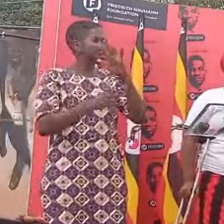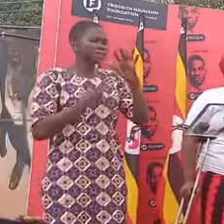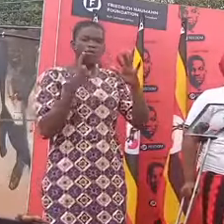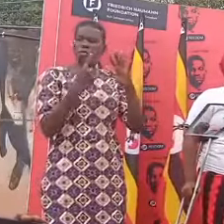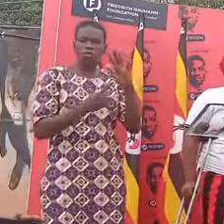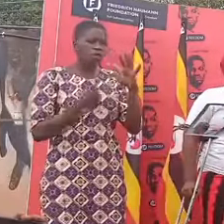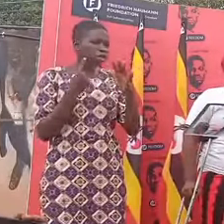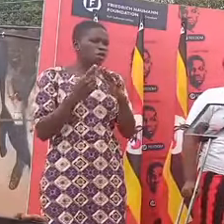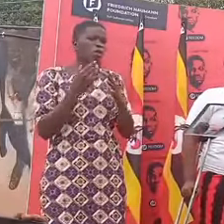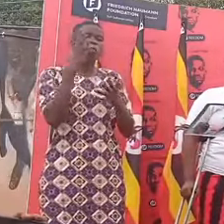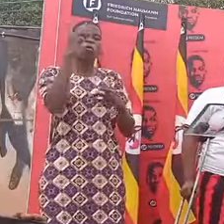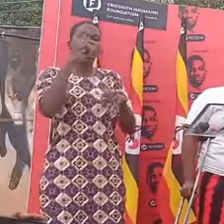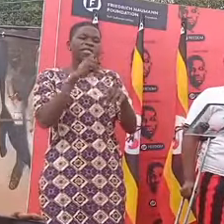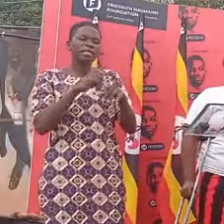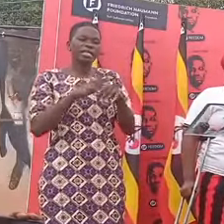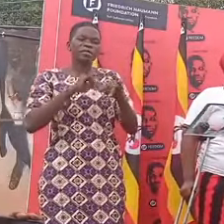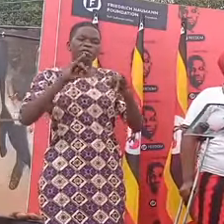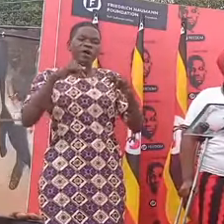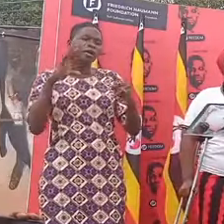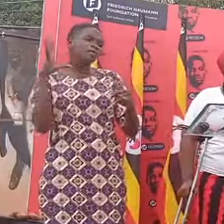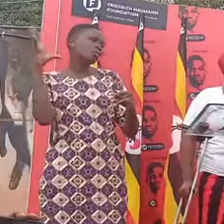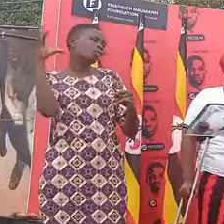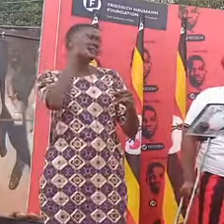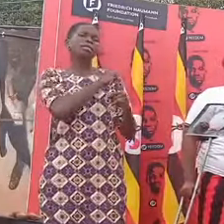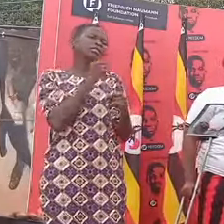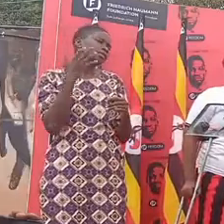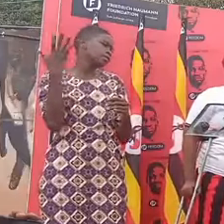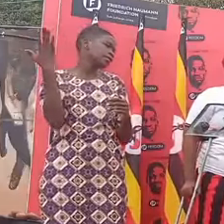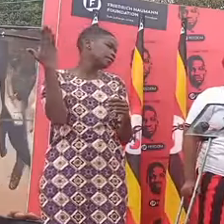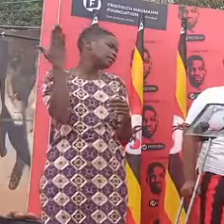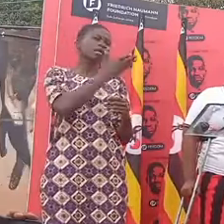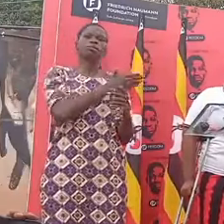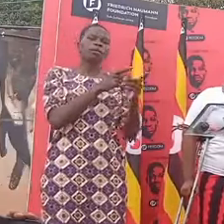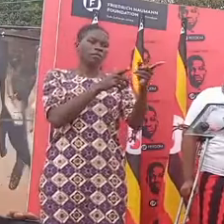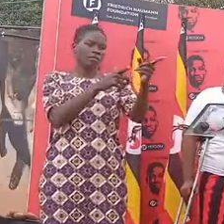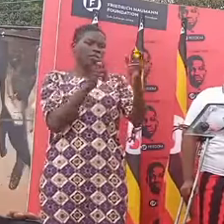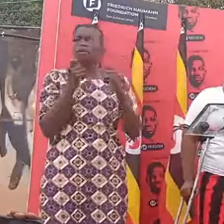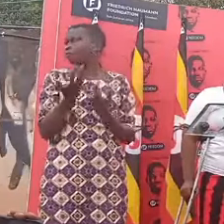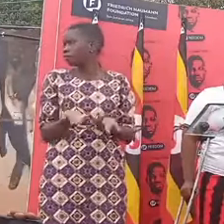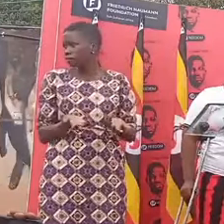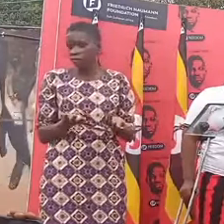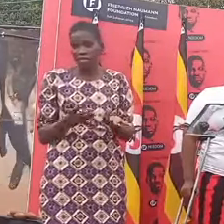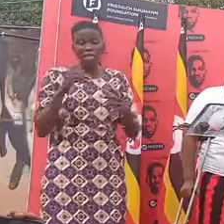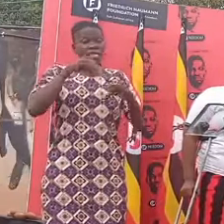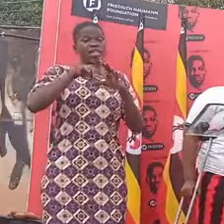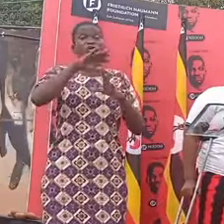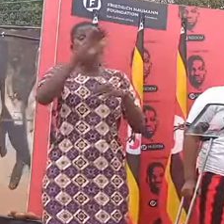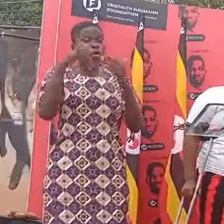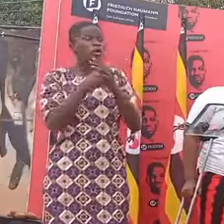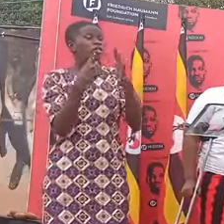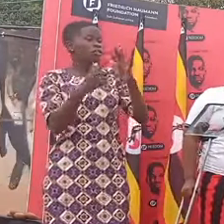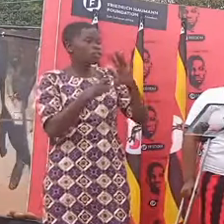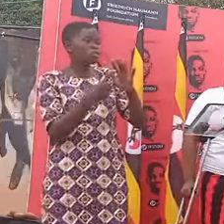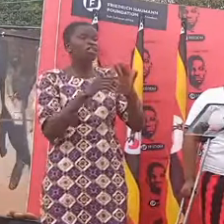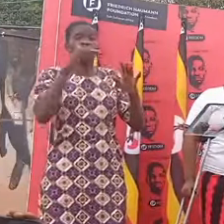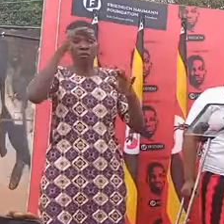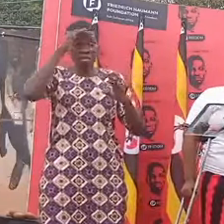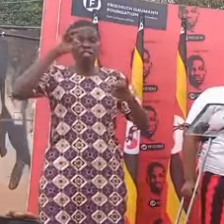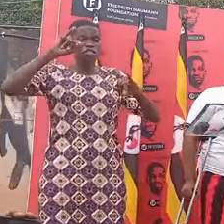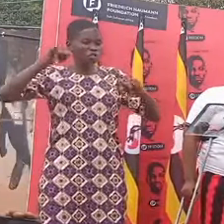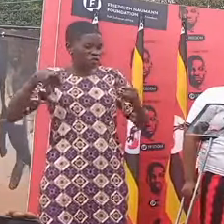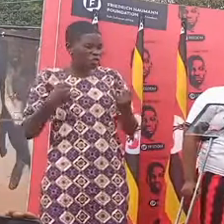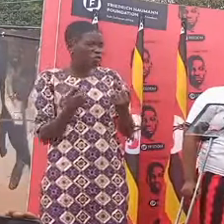n'essasi oba amasasi ng'era baagala kuntwala so mu mbeera eyo batutiisatiisa olw'okubanga